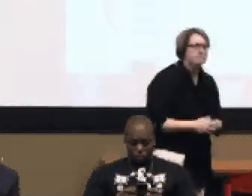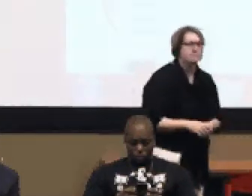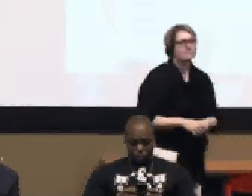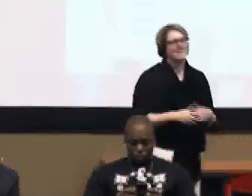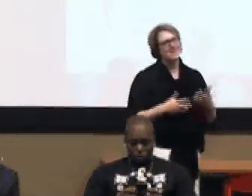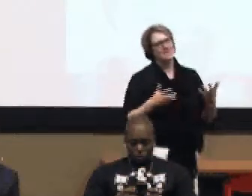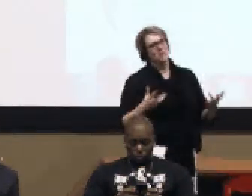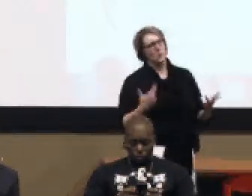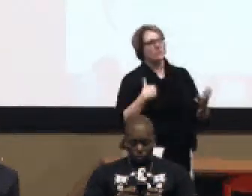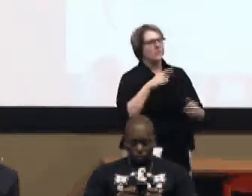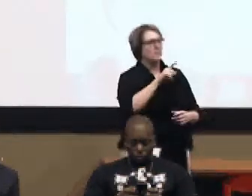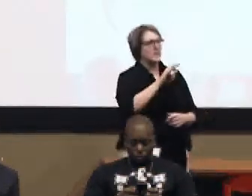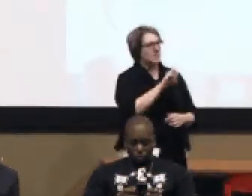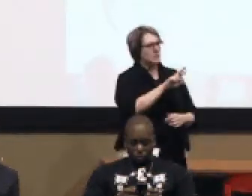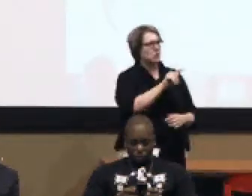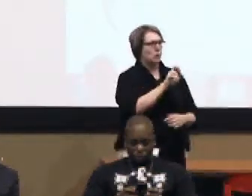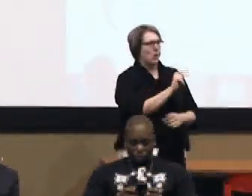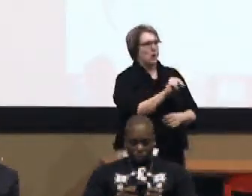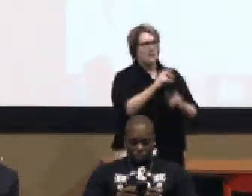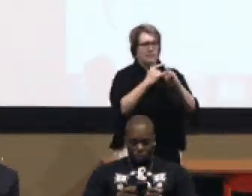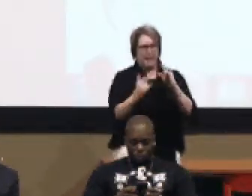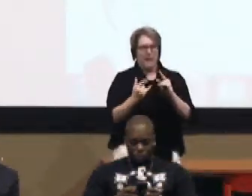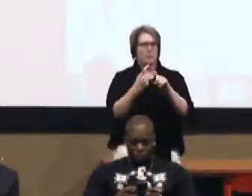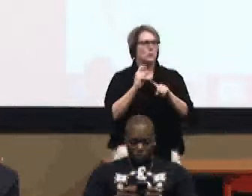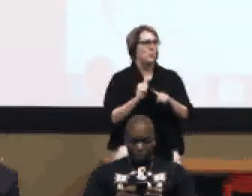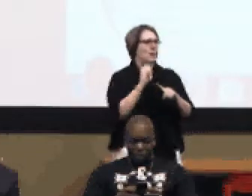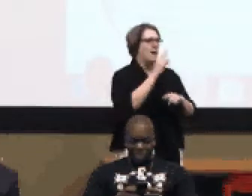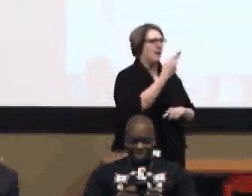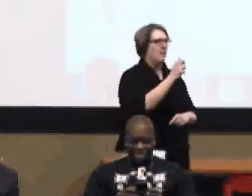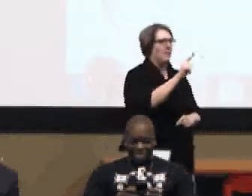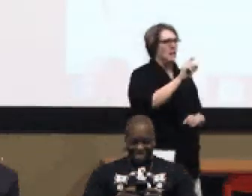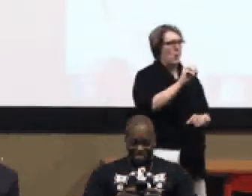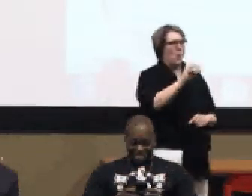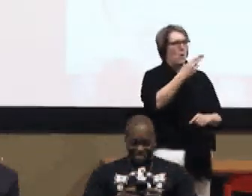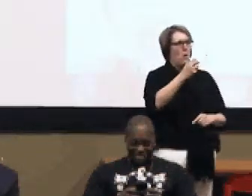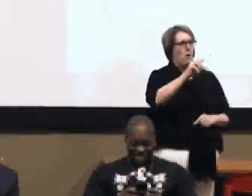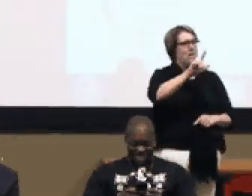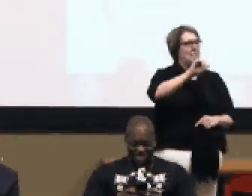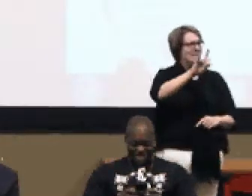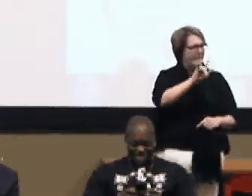So yeah, I went from Lasertron to camp to now Hello Holiday, and